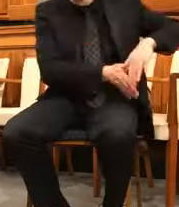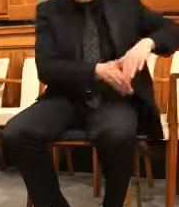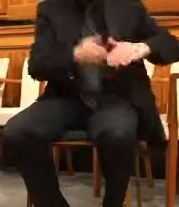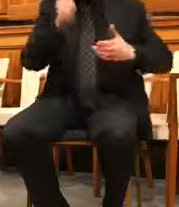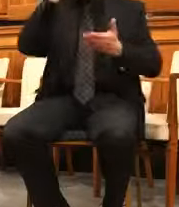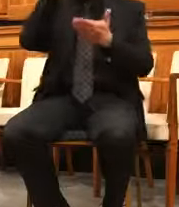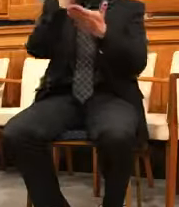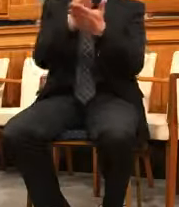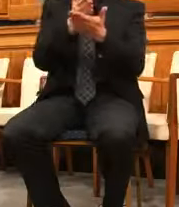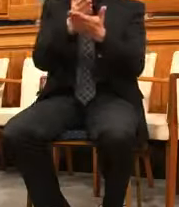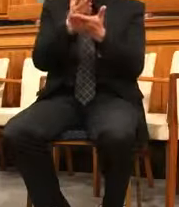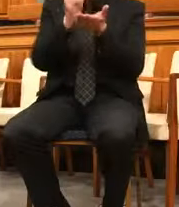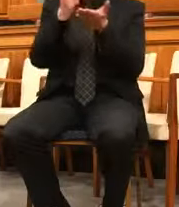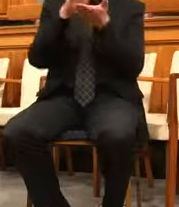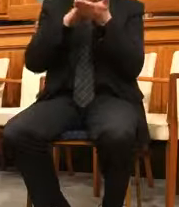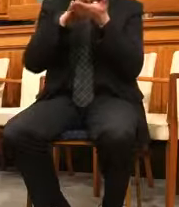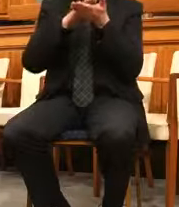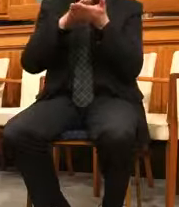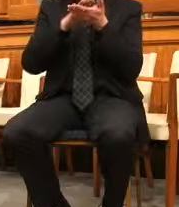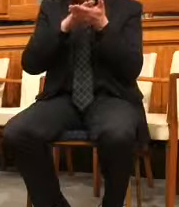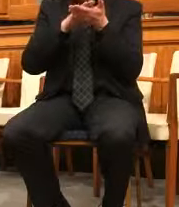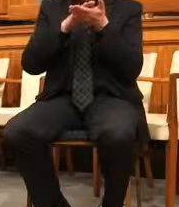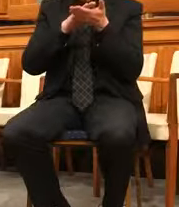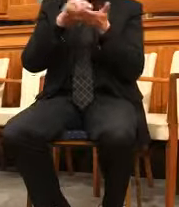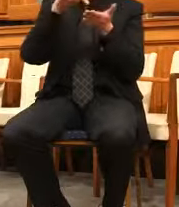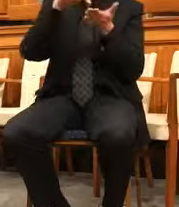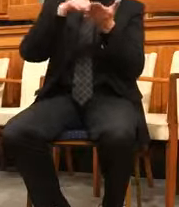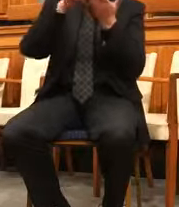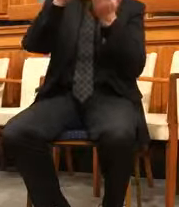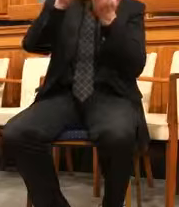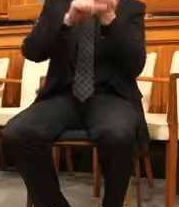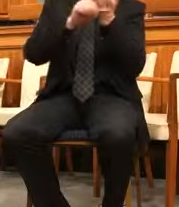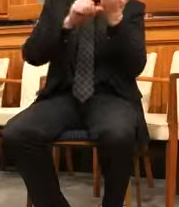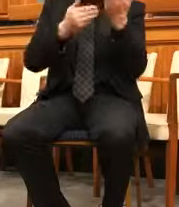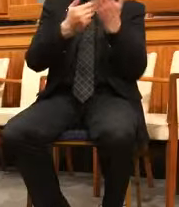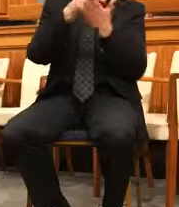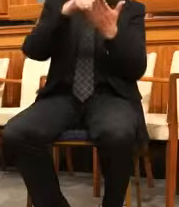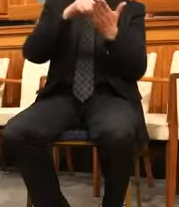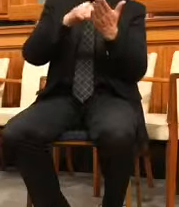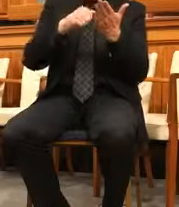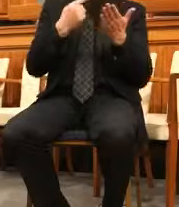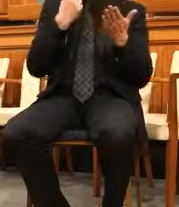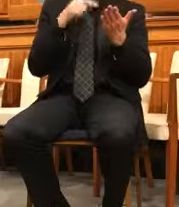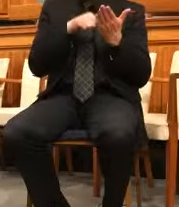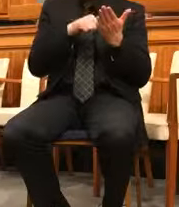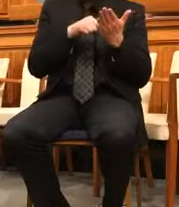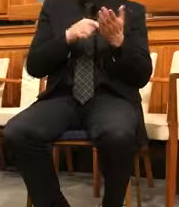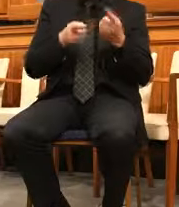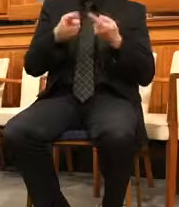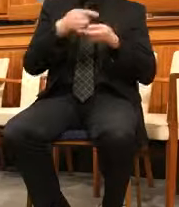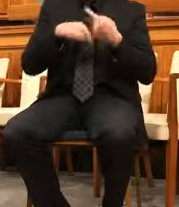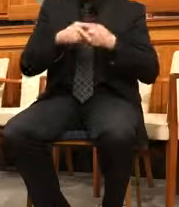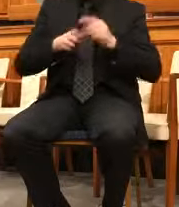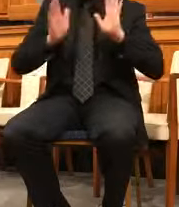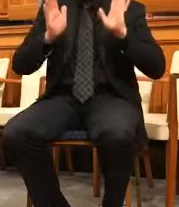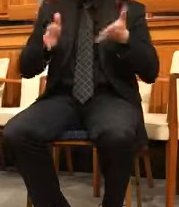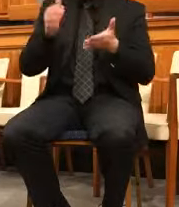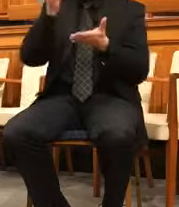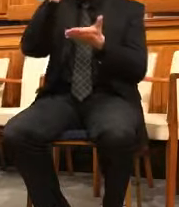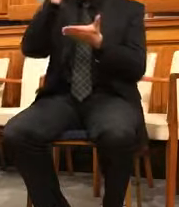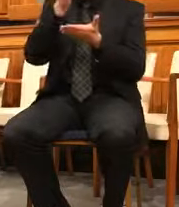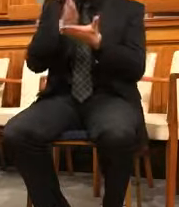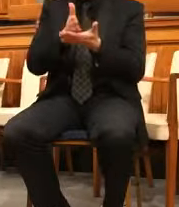with, when the Scripture teaches that we must believe, it means it